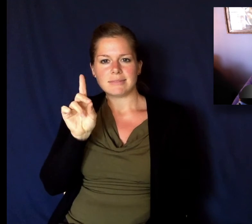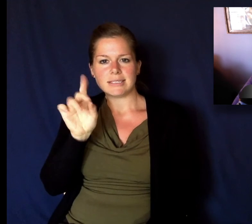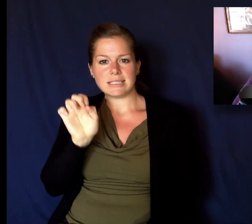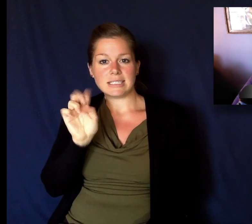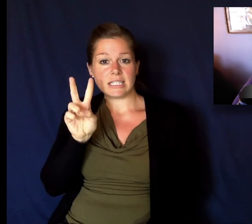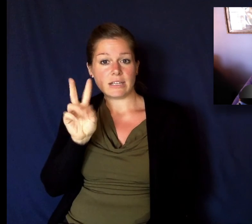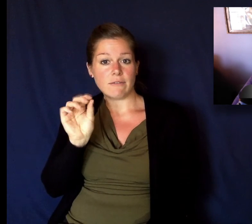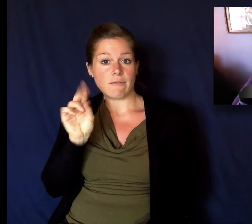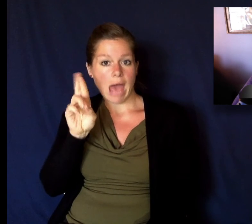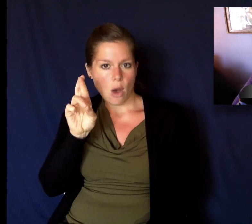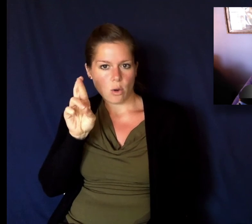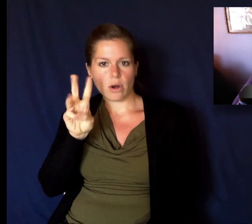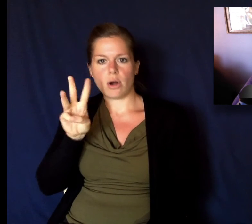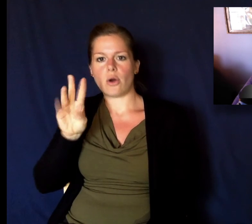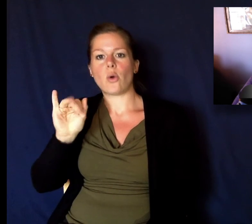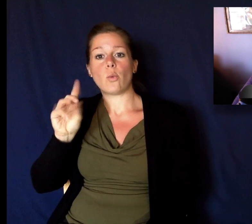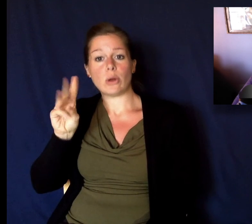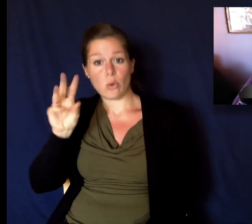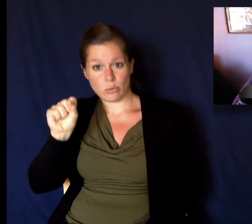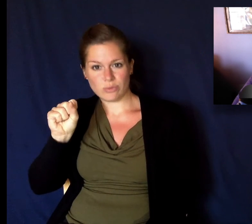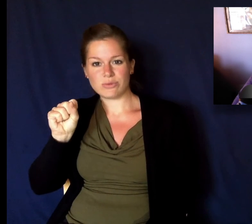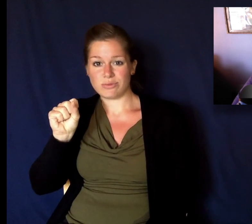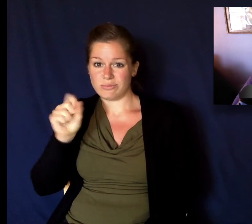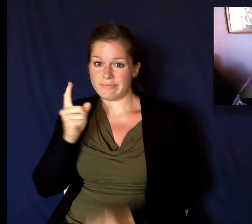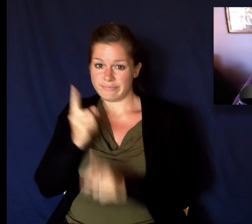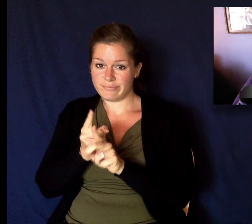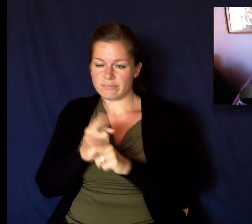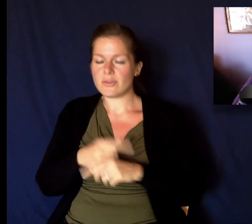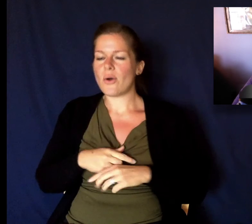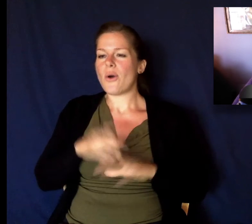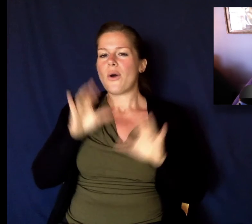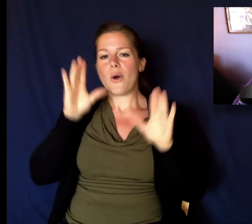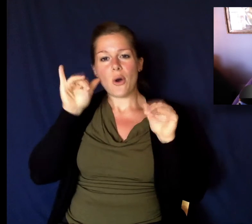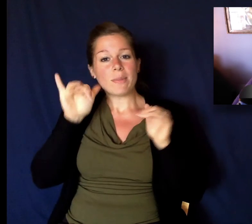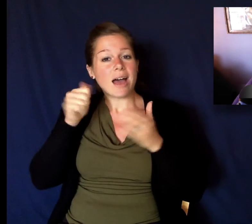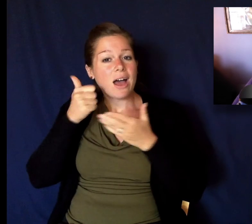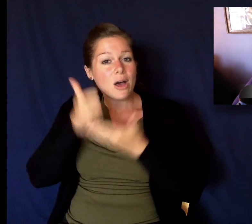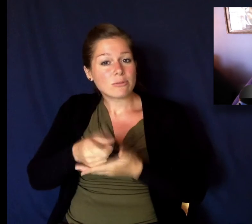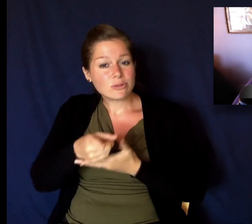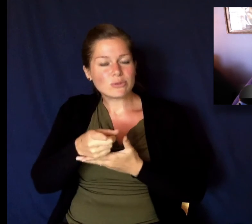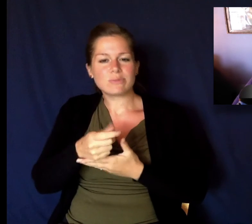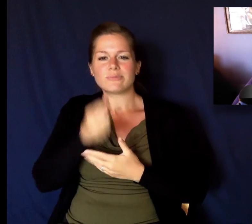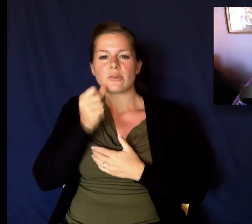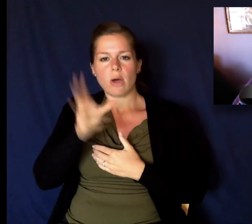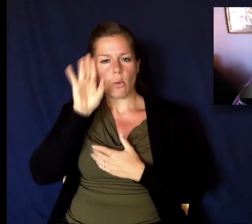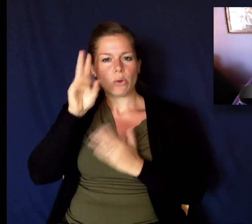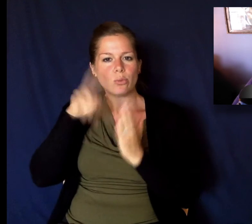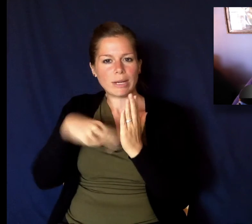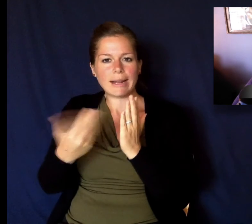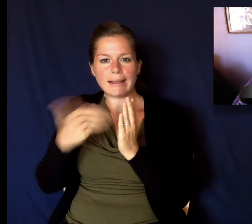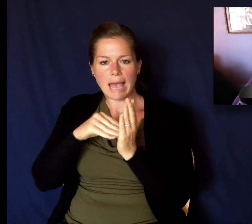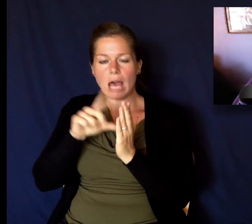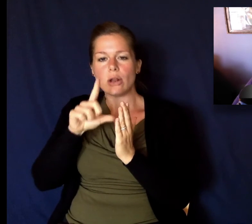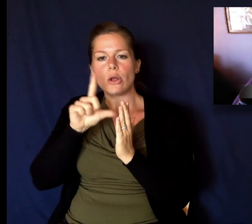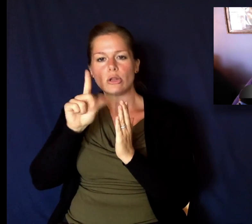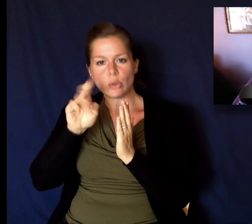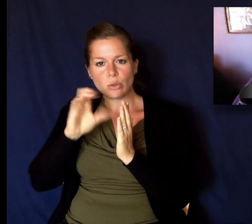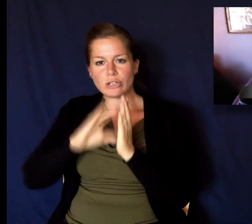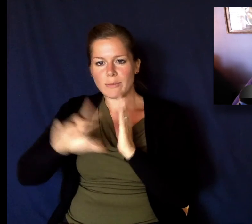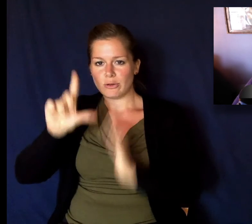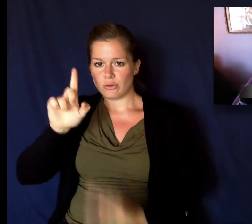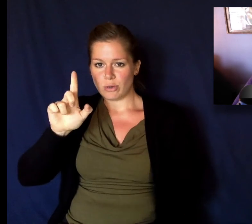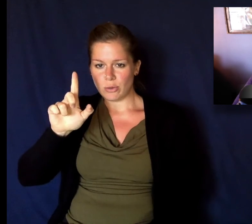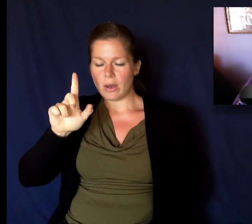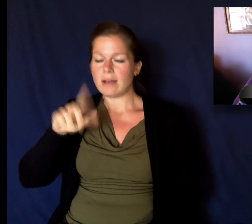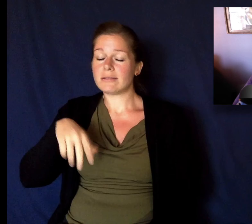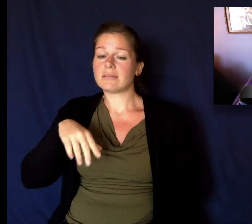they devour widows. So I hope that's helpful. We'll come back tomorrow and read the rest of Luke 21